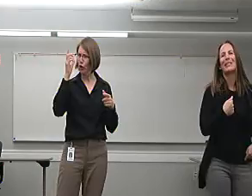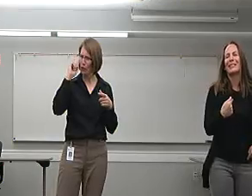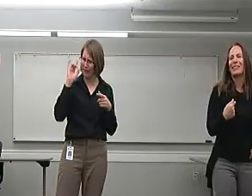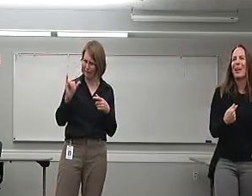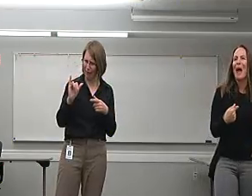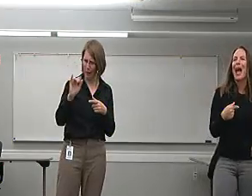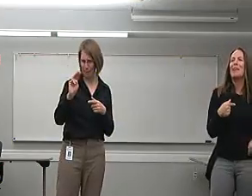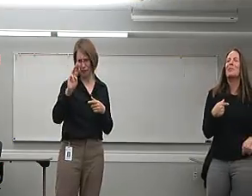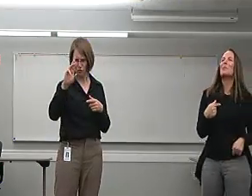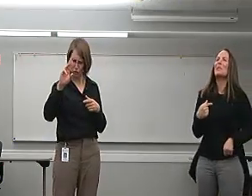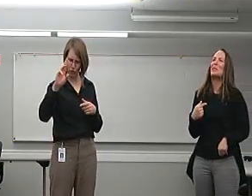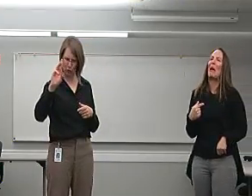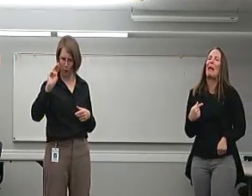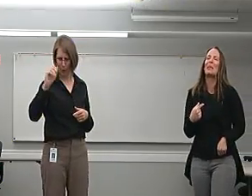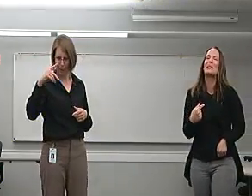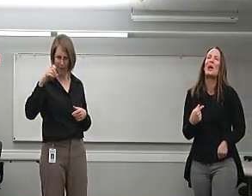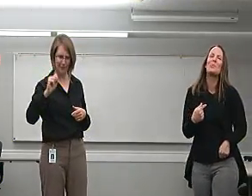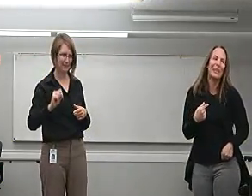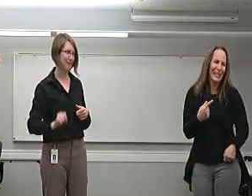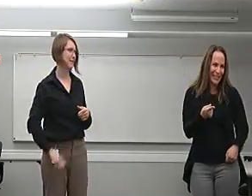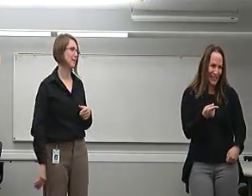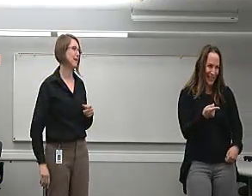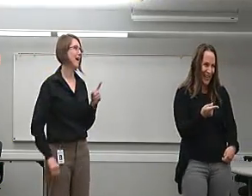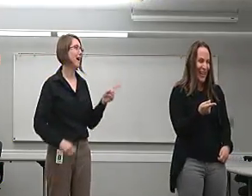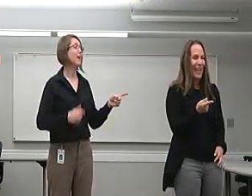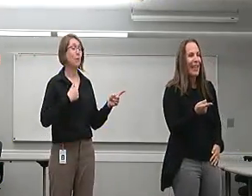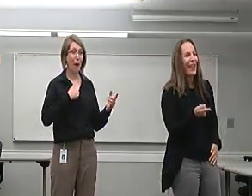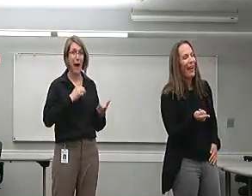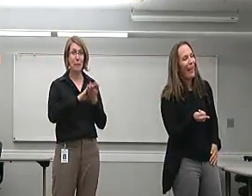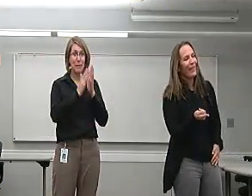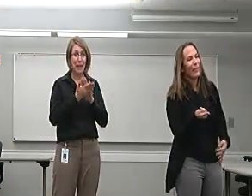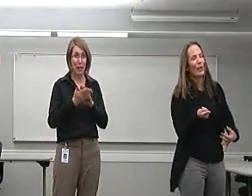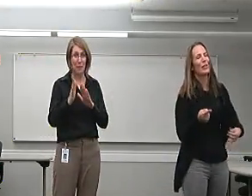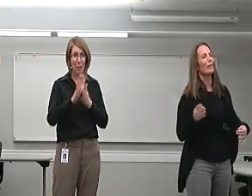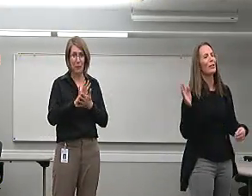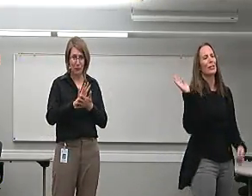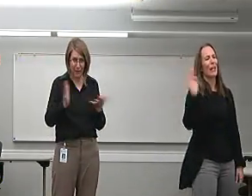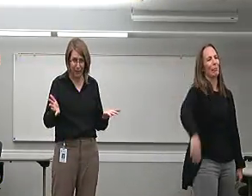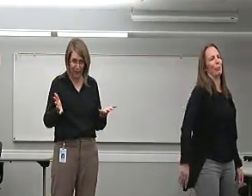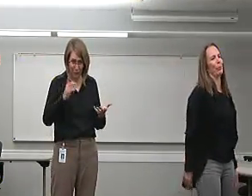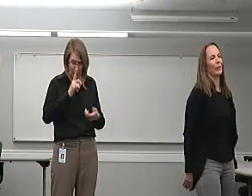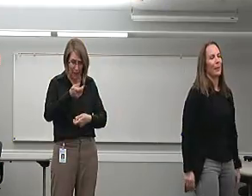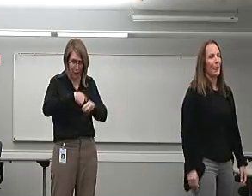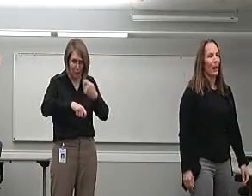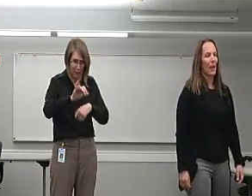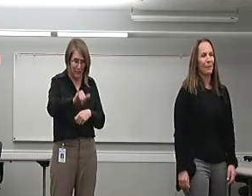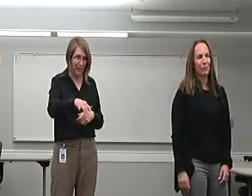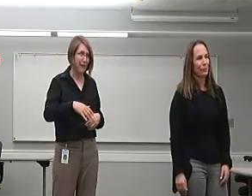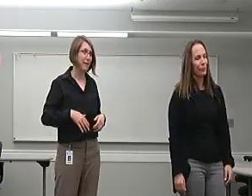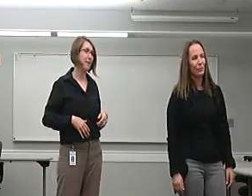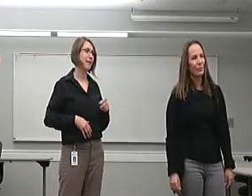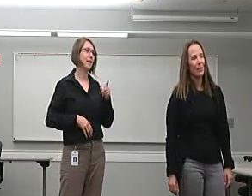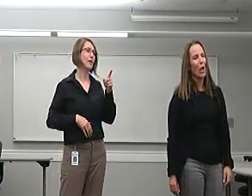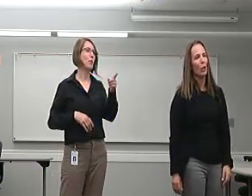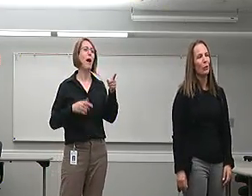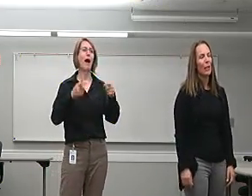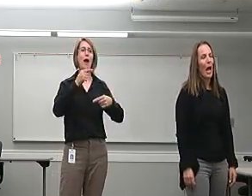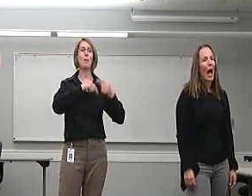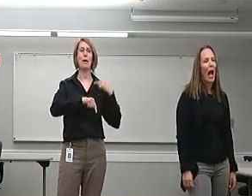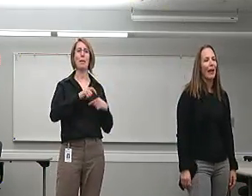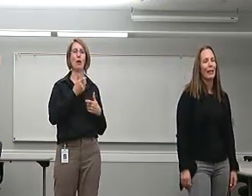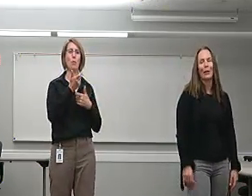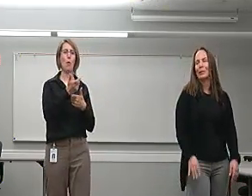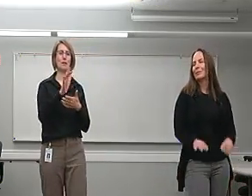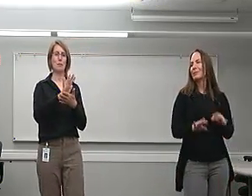your Mr. Holland. it's a really good movie. But for once you have grown up, Once you're just like, I went back and watched it. I was like, anymore. no. this ruined the whole